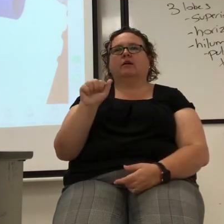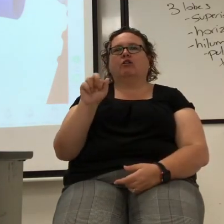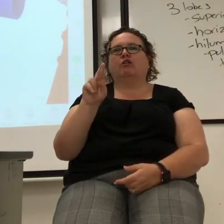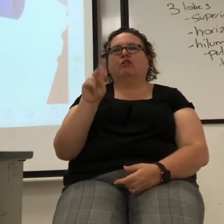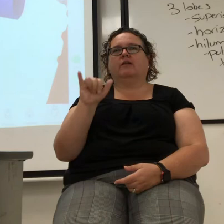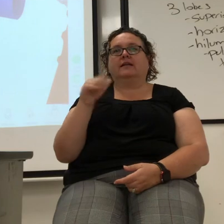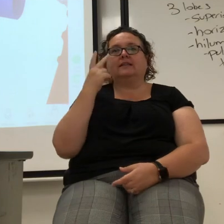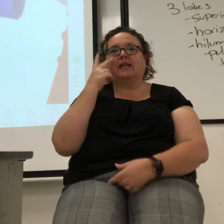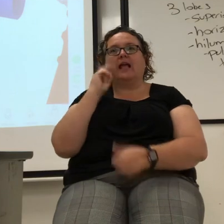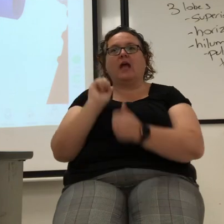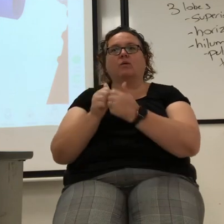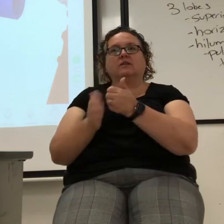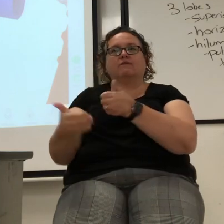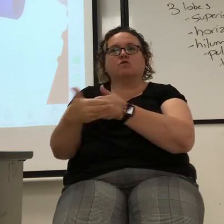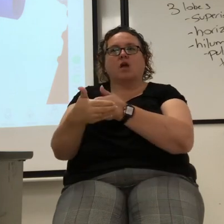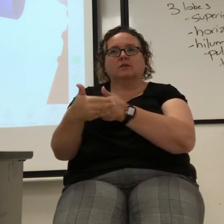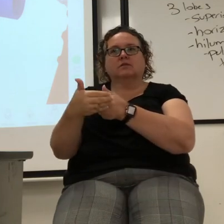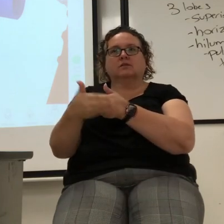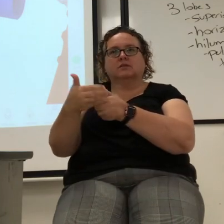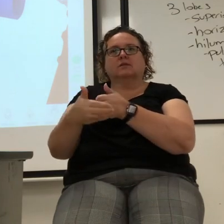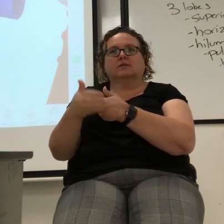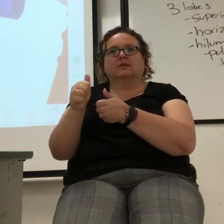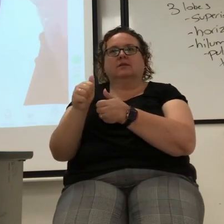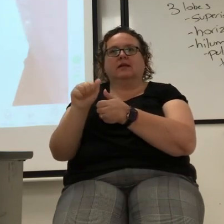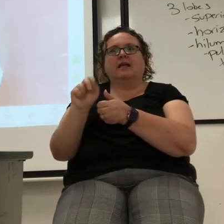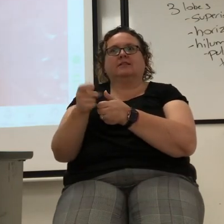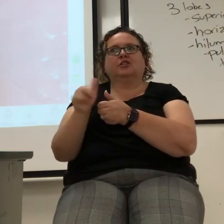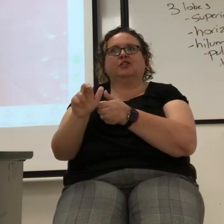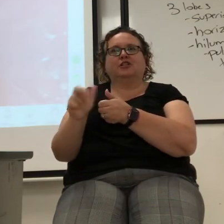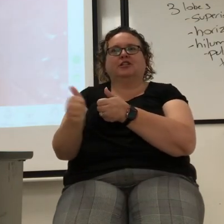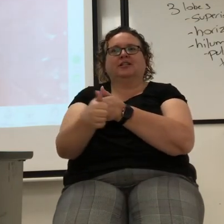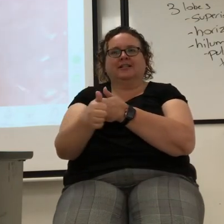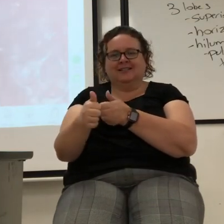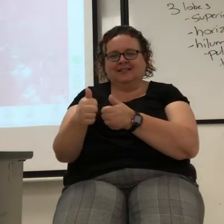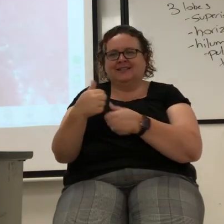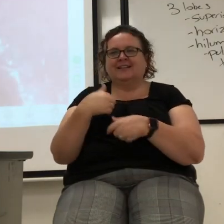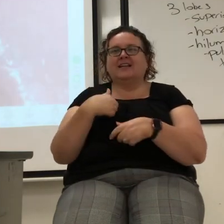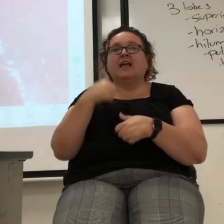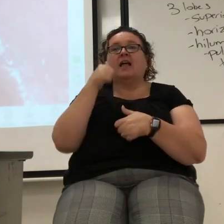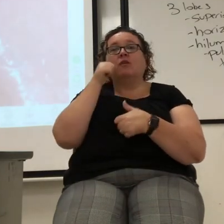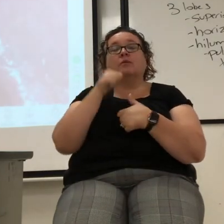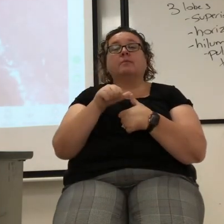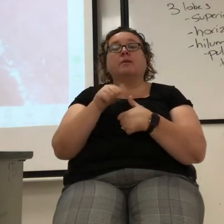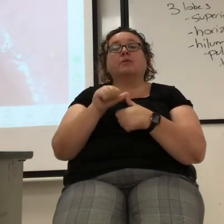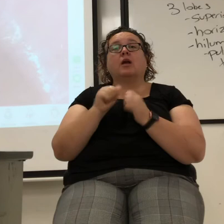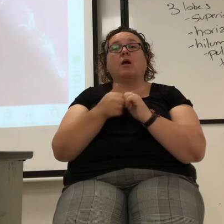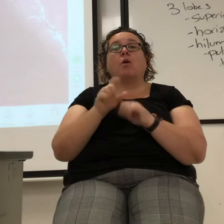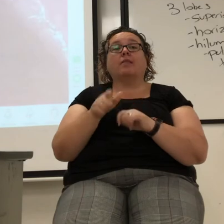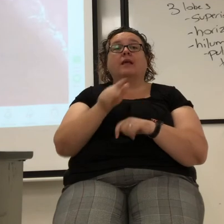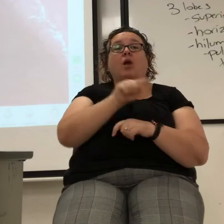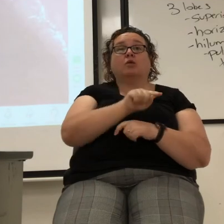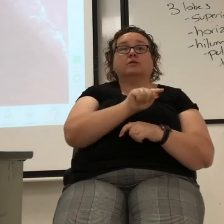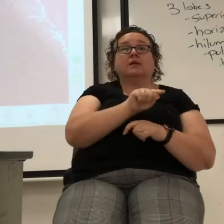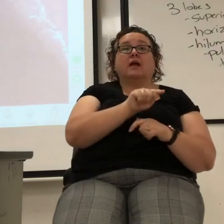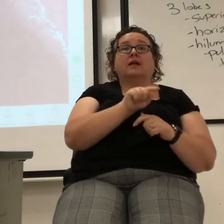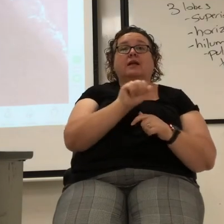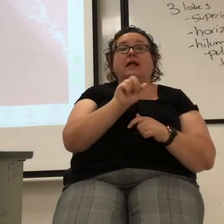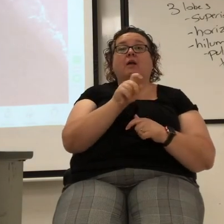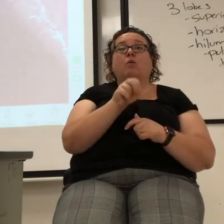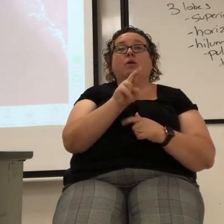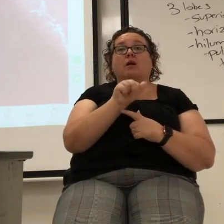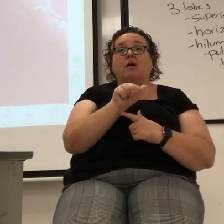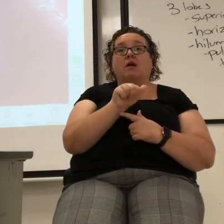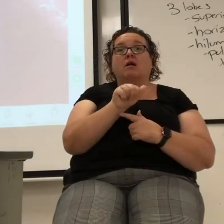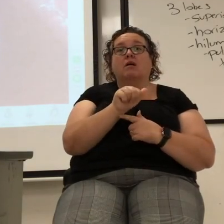of the airway? And on the other side, remember how the on the other side,